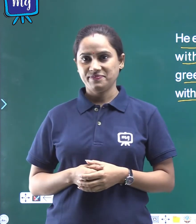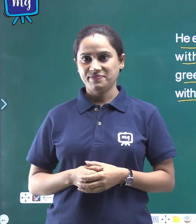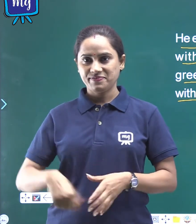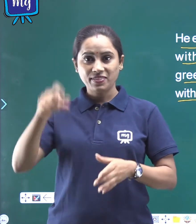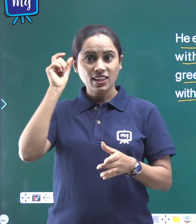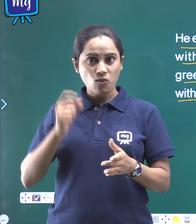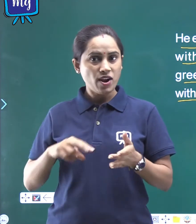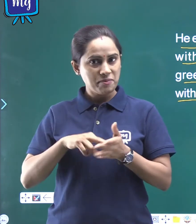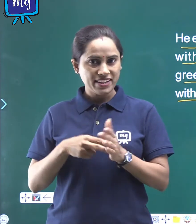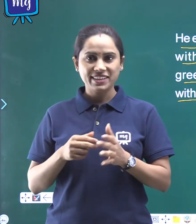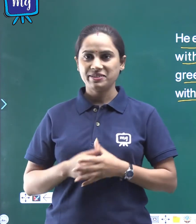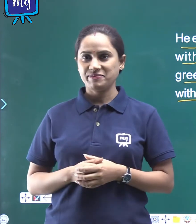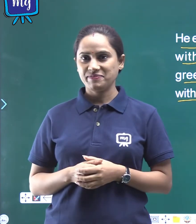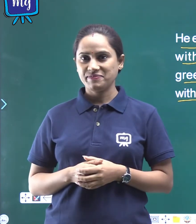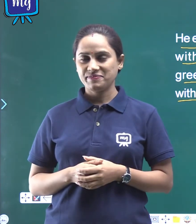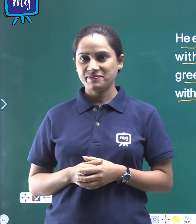Word meaning: